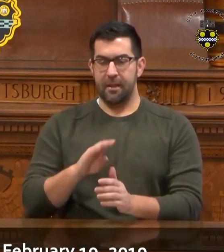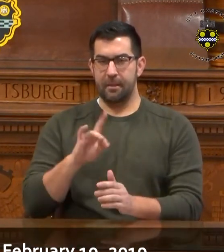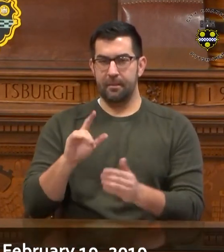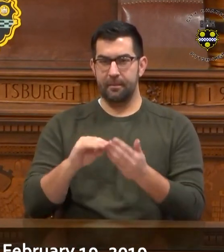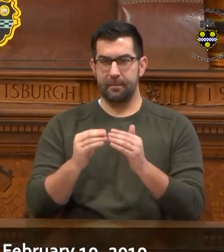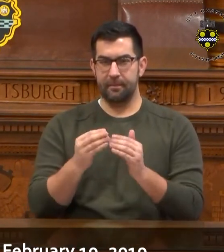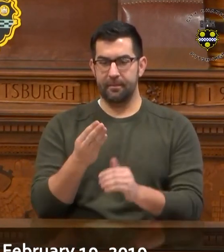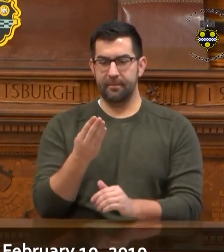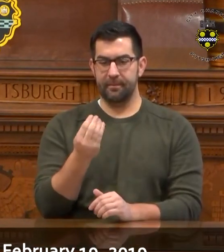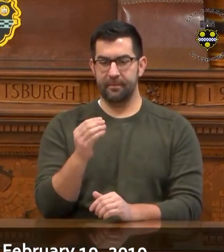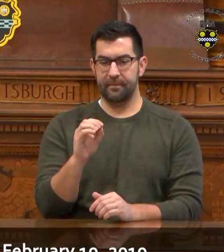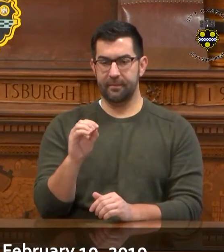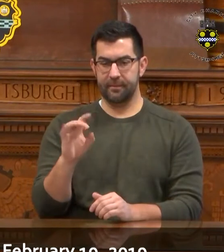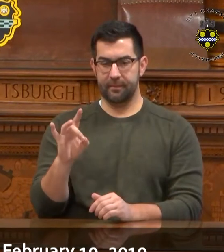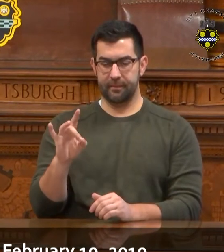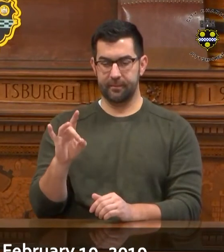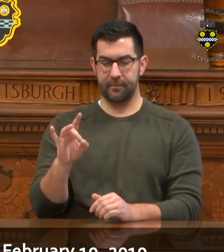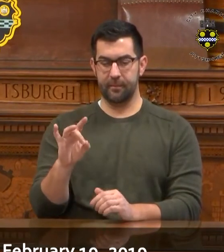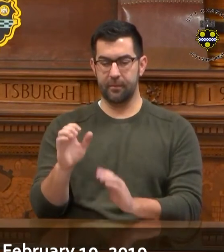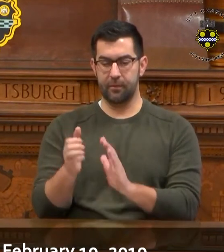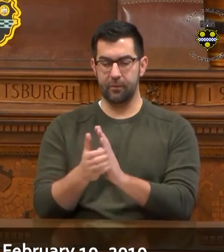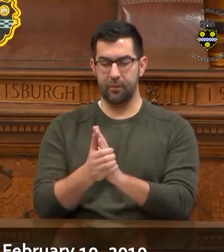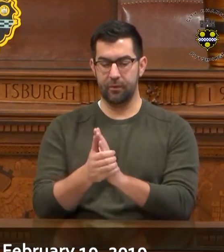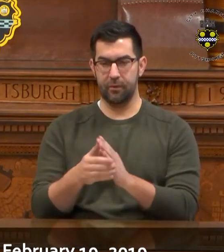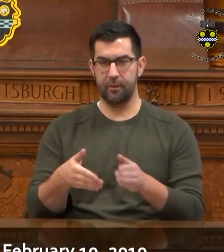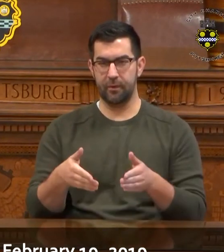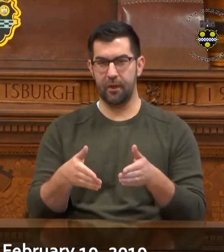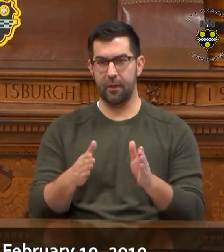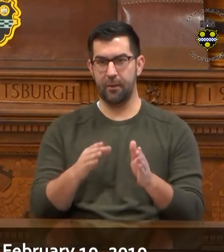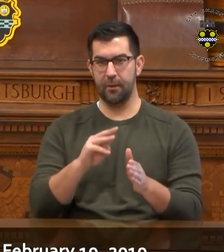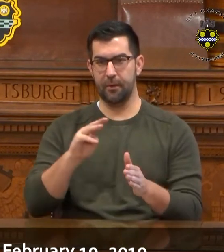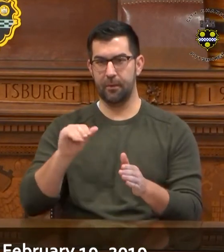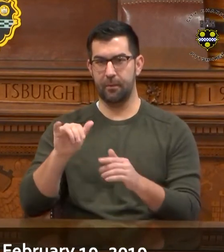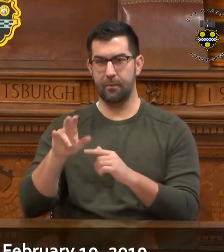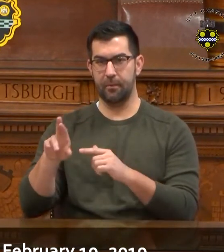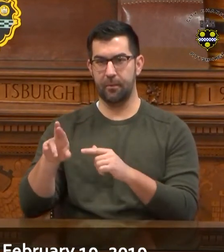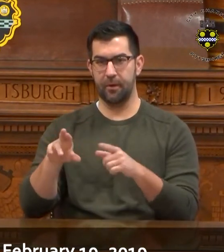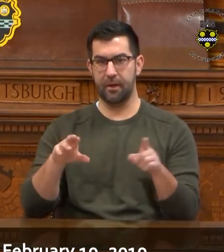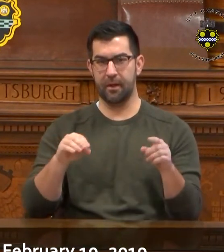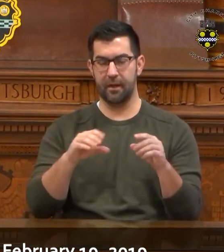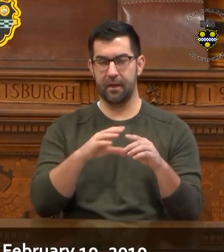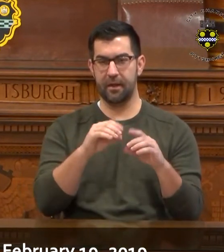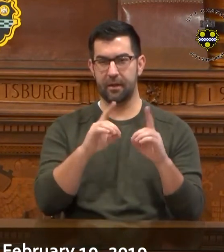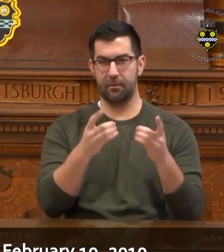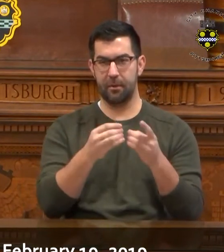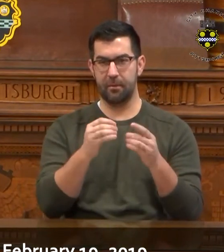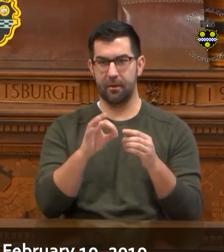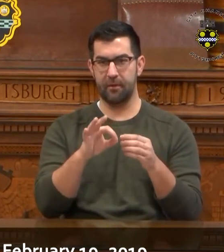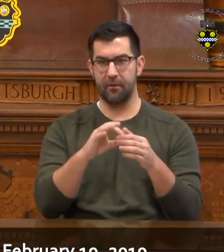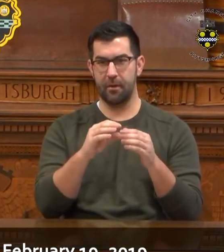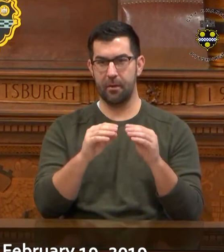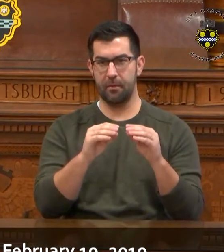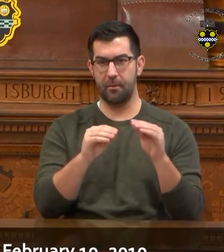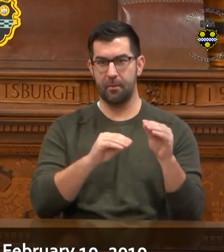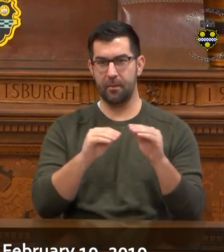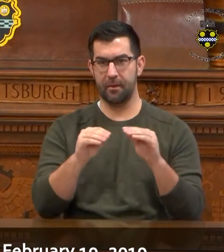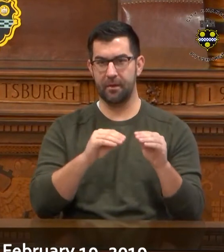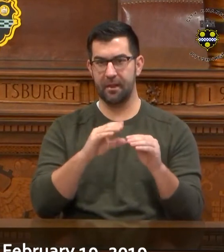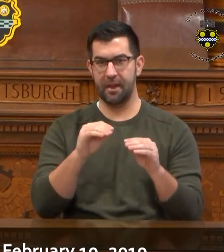Number 1408, Resolution Authorizing the Mayor and the Department of Mobility and